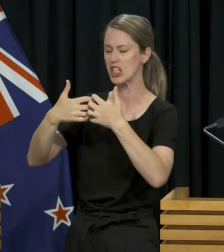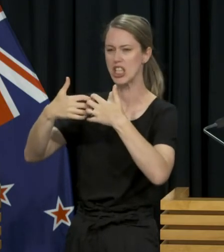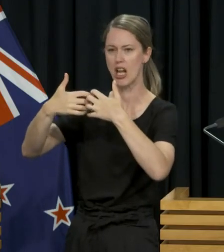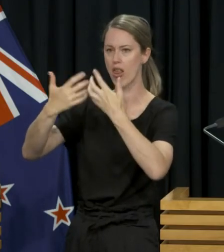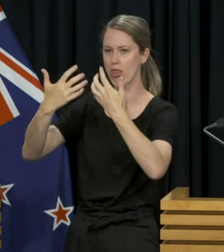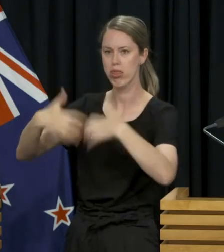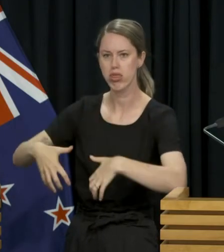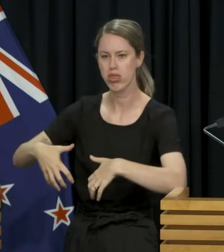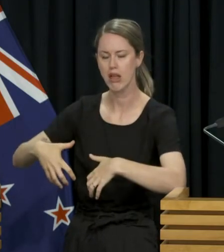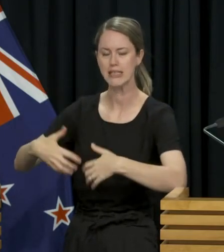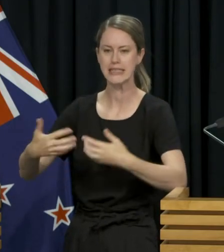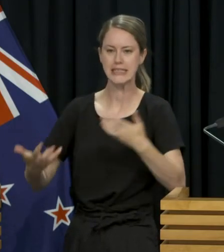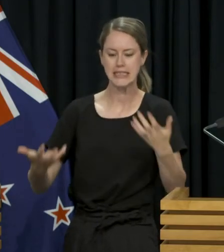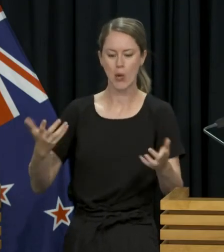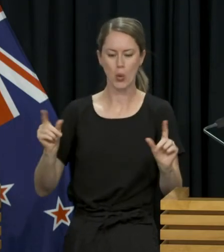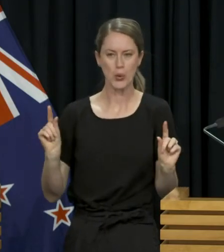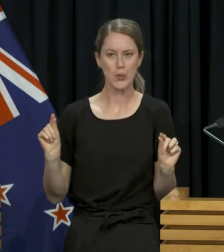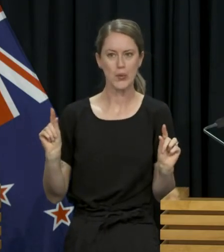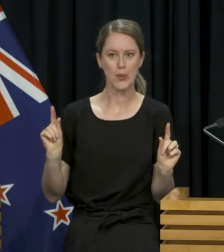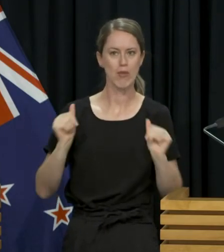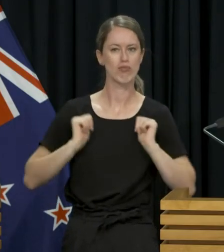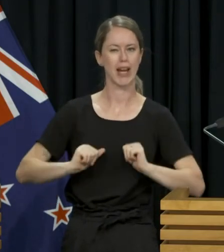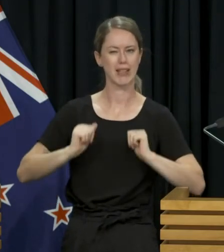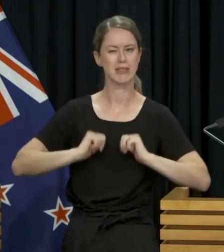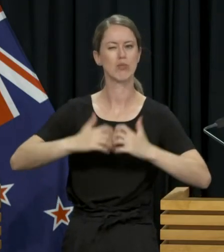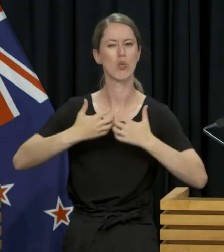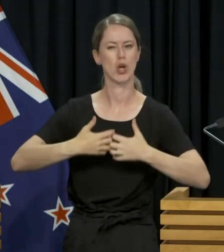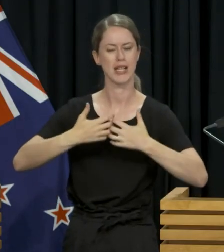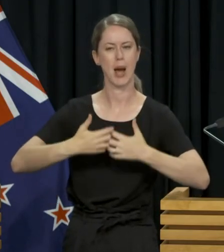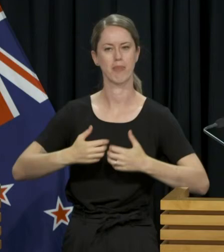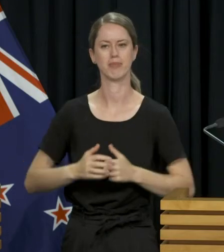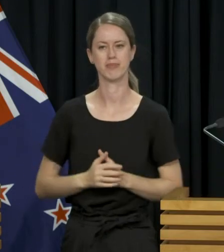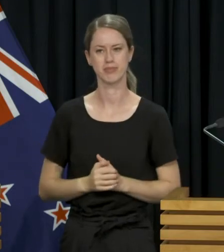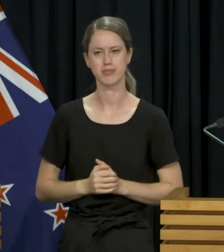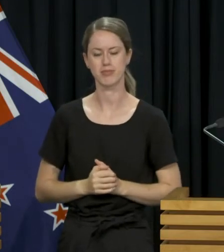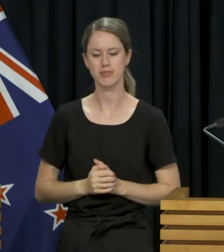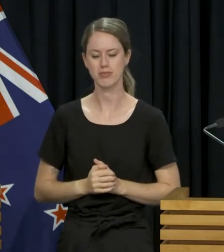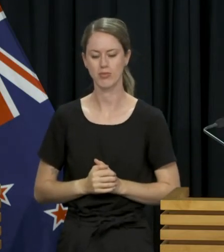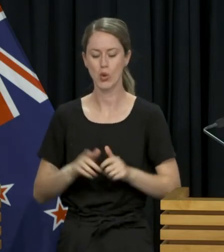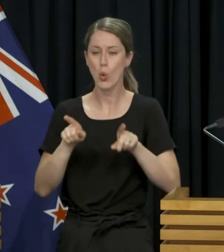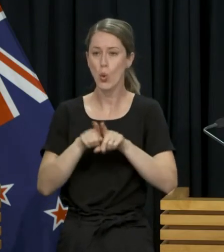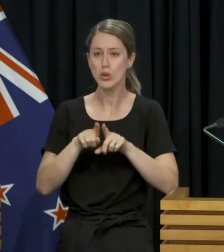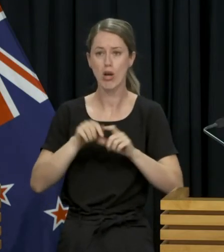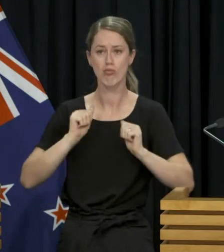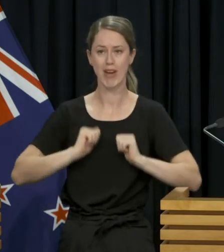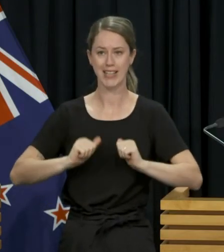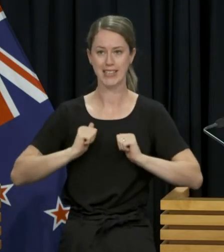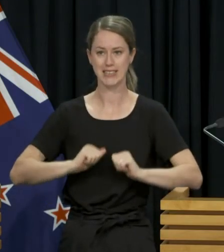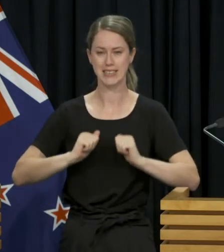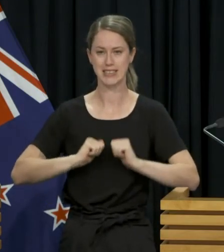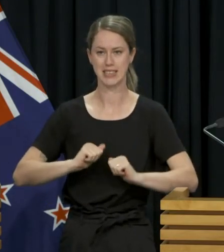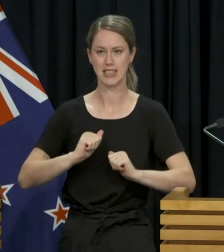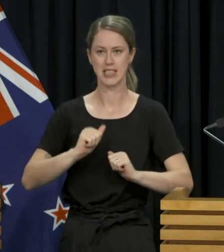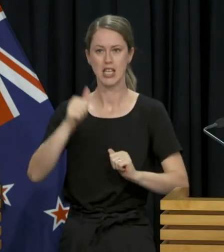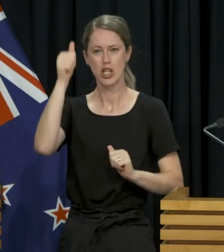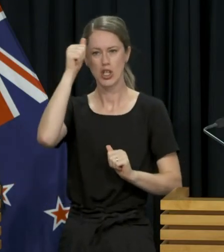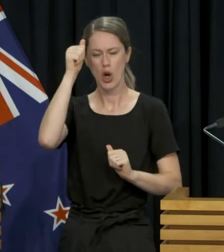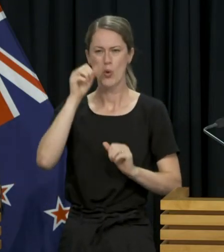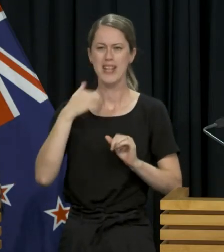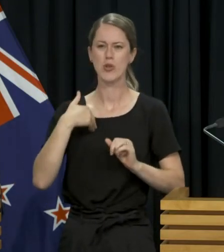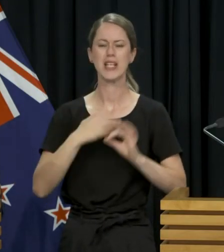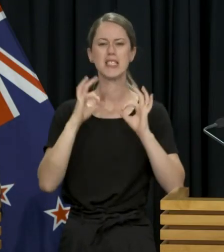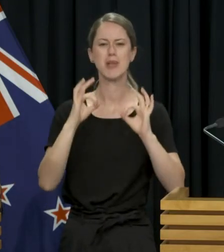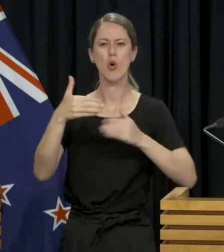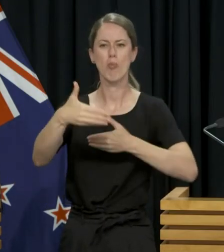being unavailable for a period of time during the rollout. It included things like how to handle the arrival of a thermal